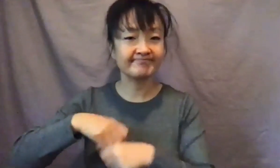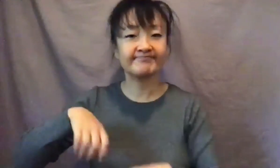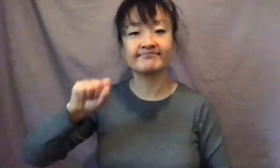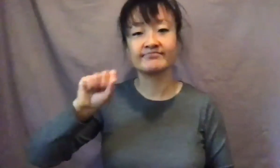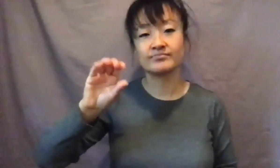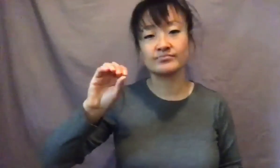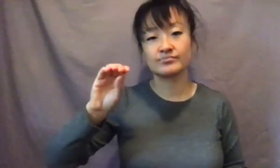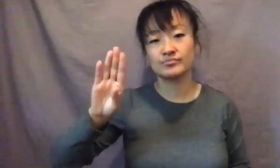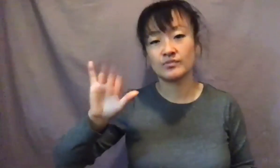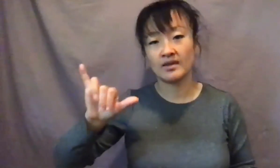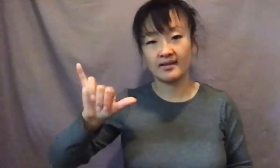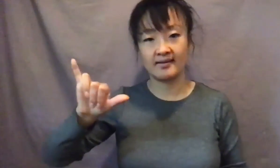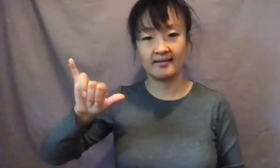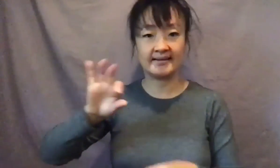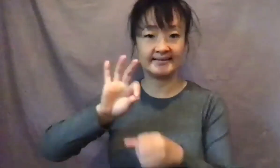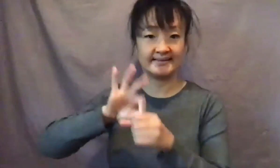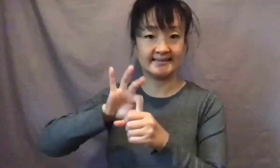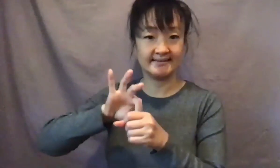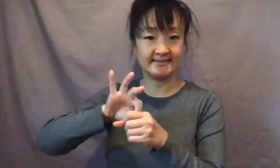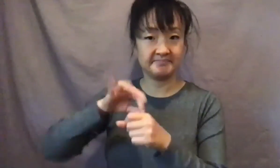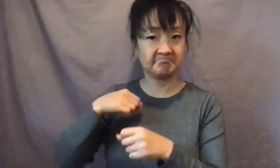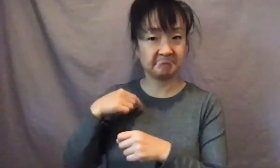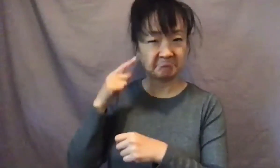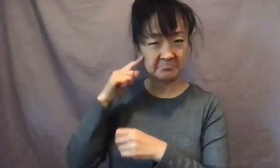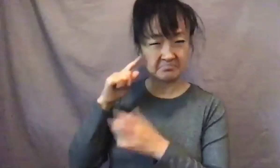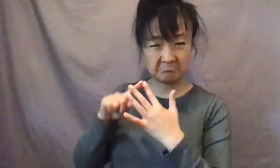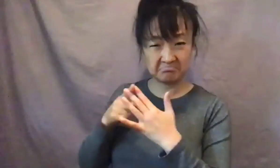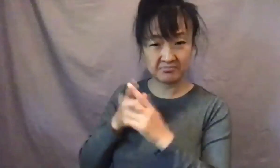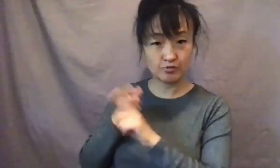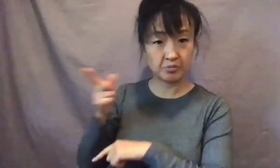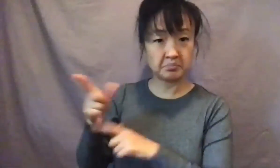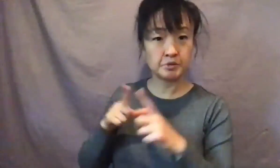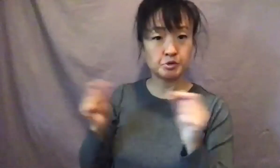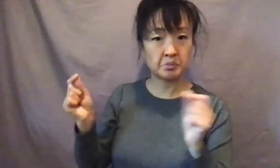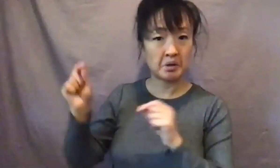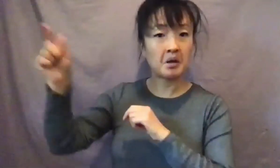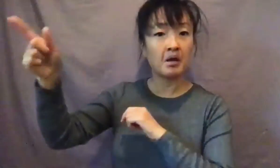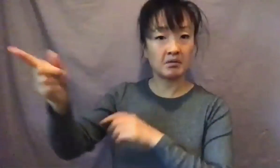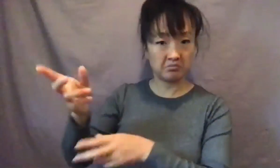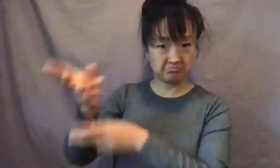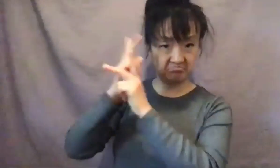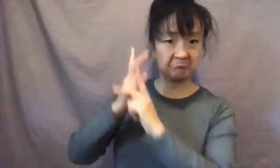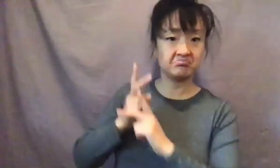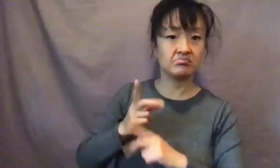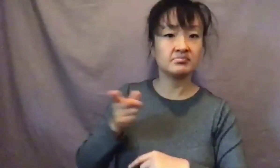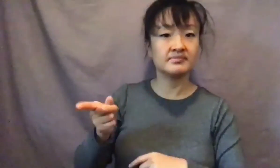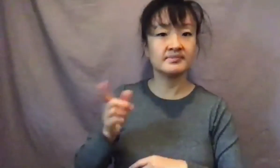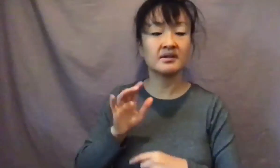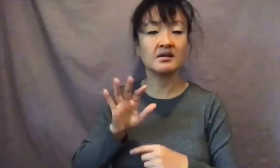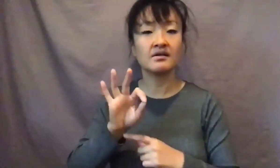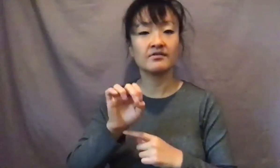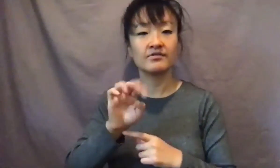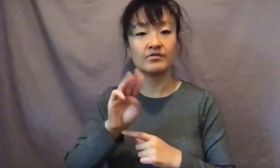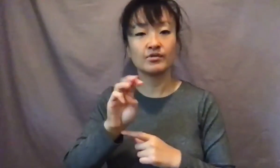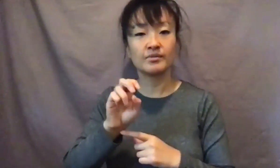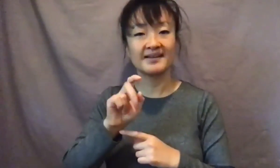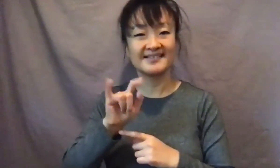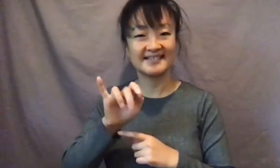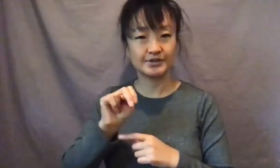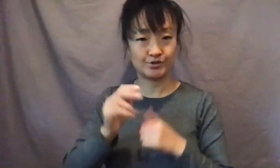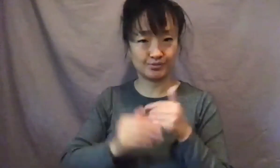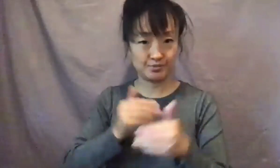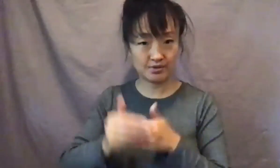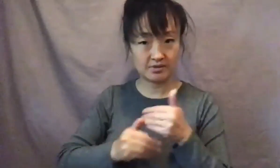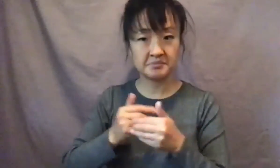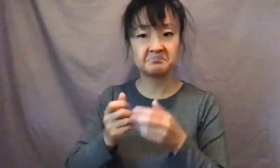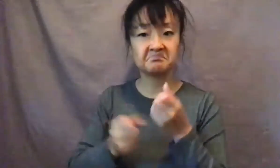tea. And I think its origins were in Japan and creating sort of a fermentation process that was going to actually